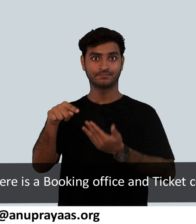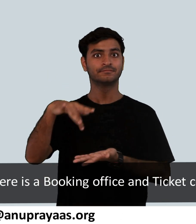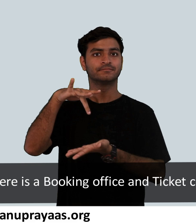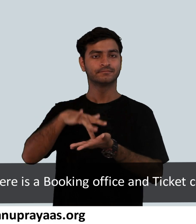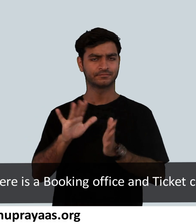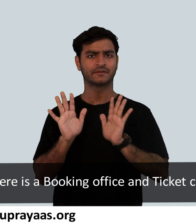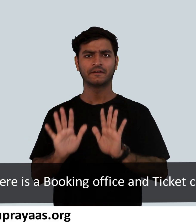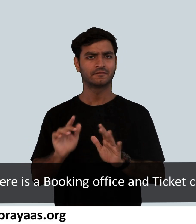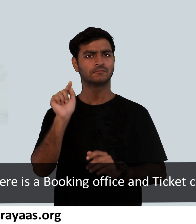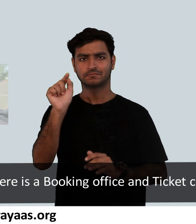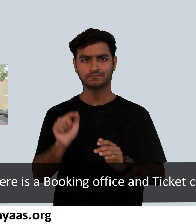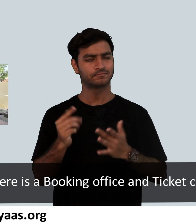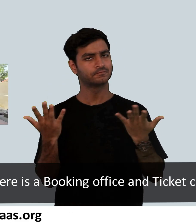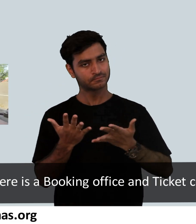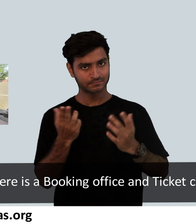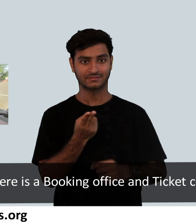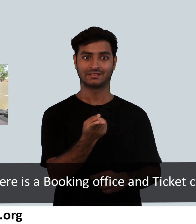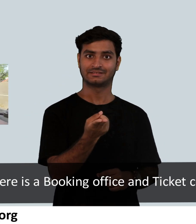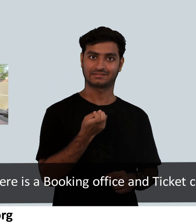there are booking office and ticket counter.